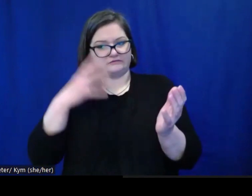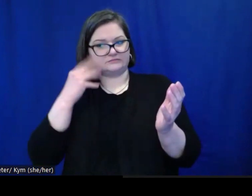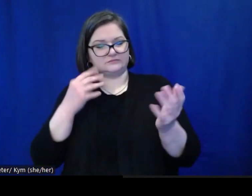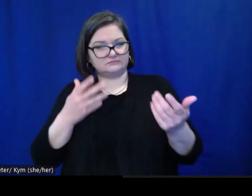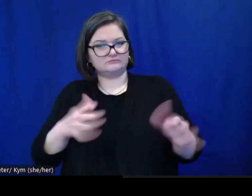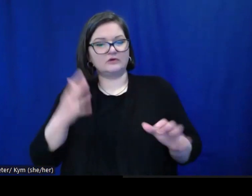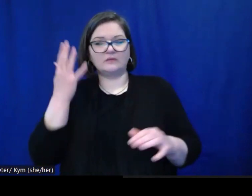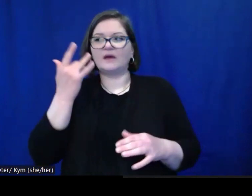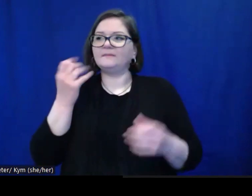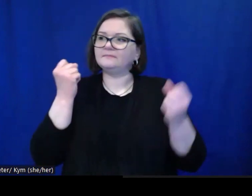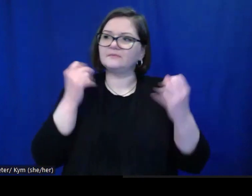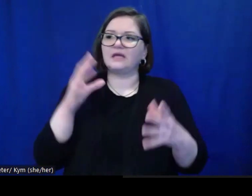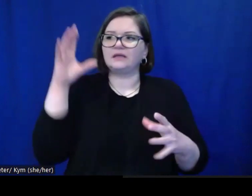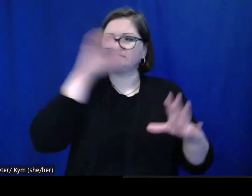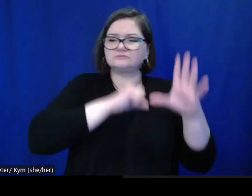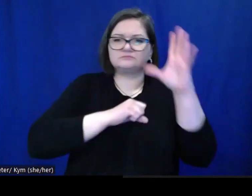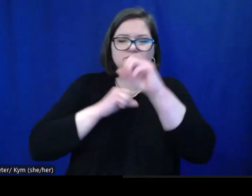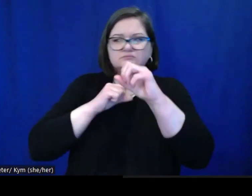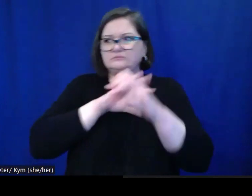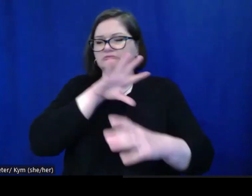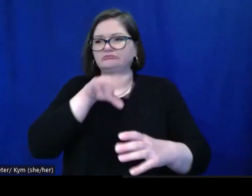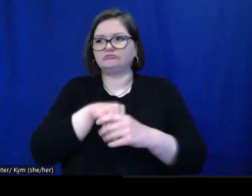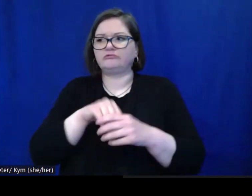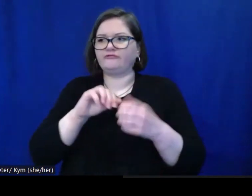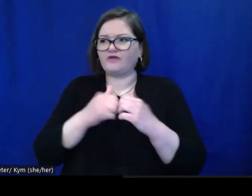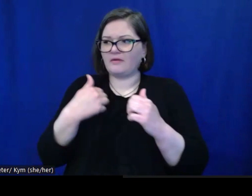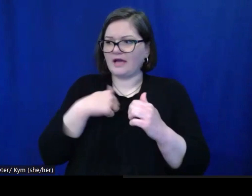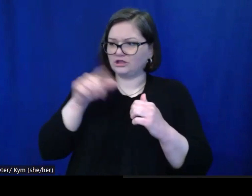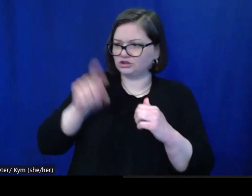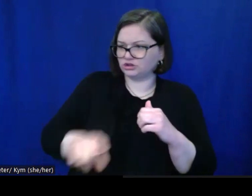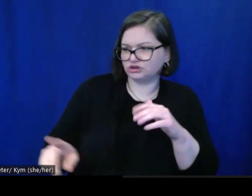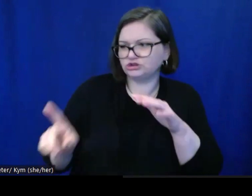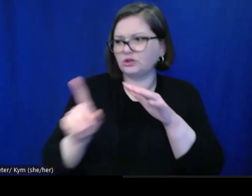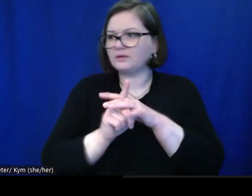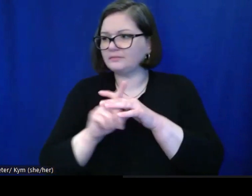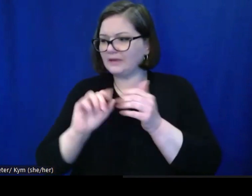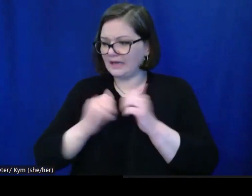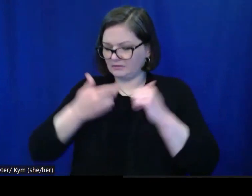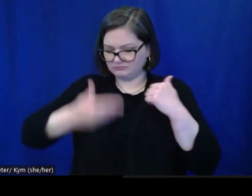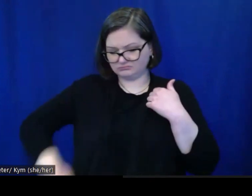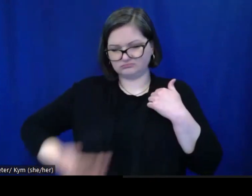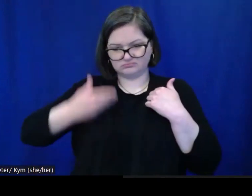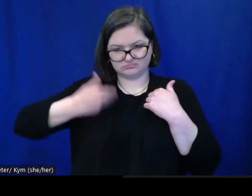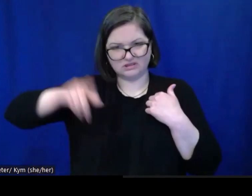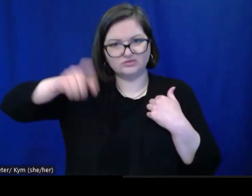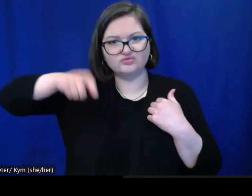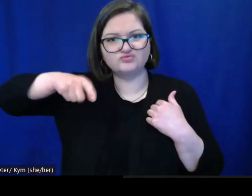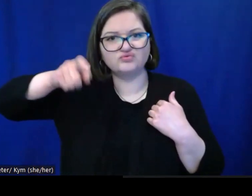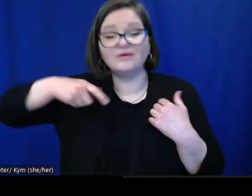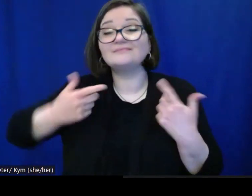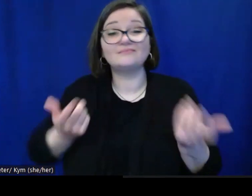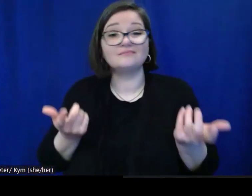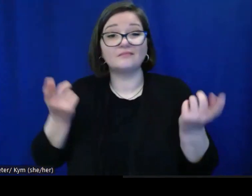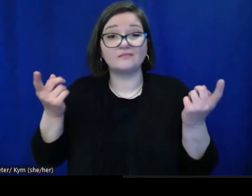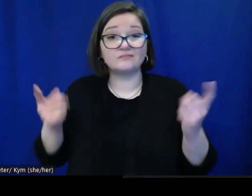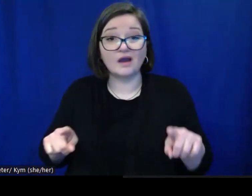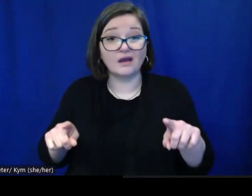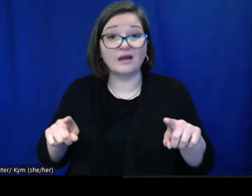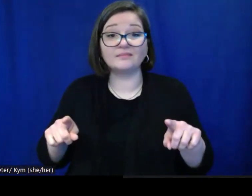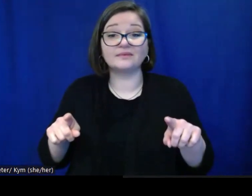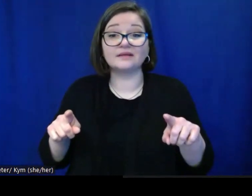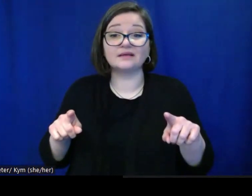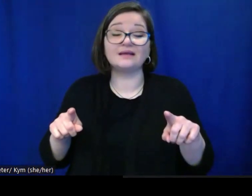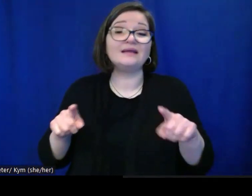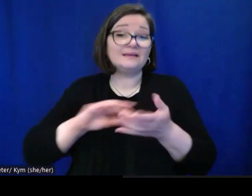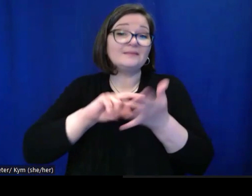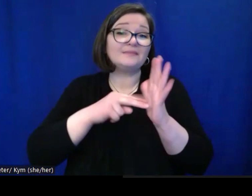many assumptions about how I should show up, how I should be, and it makes it even more